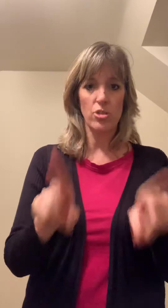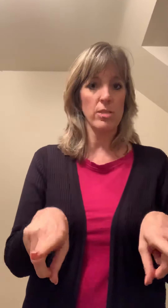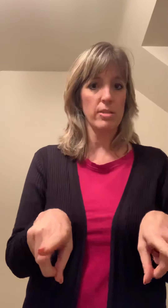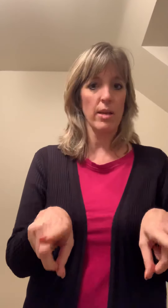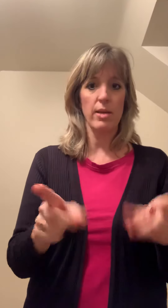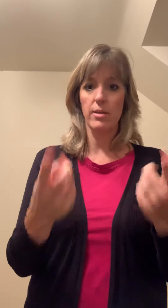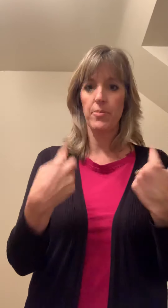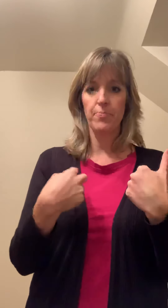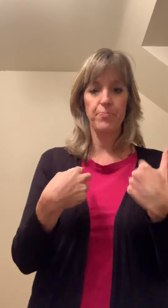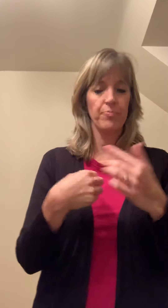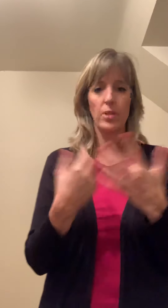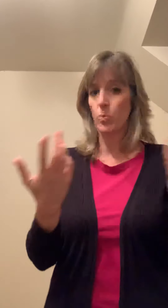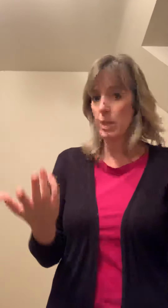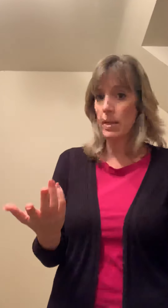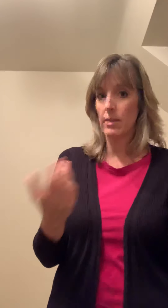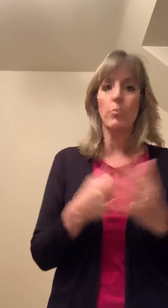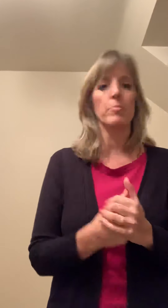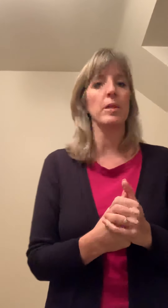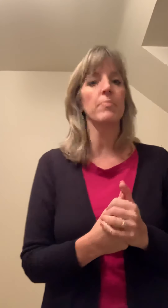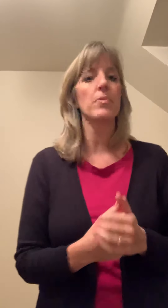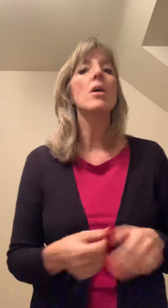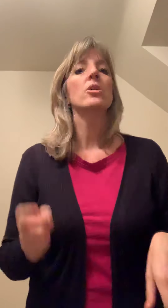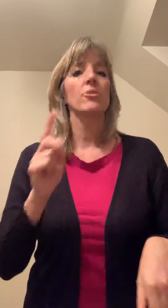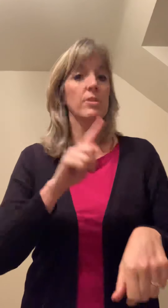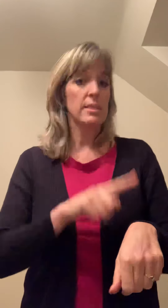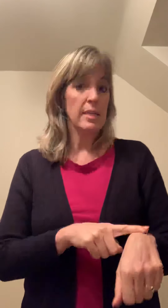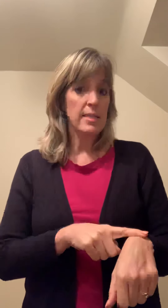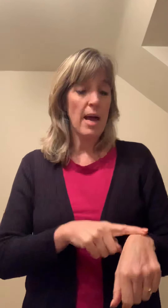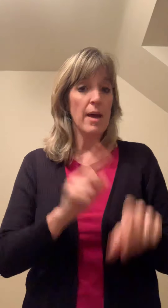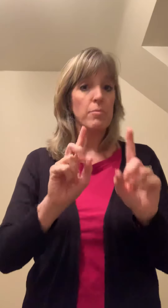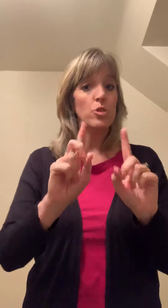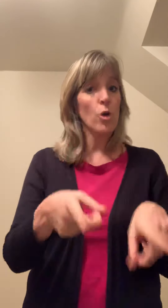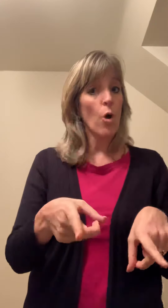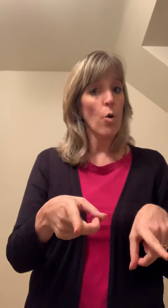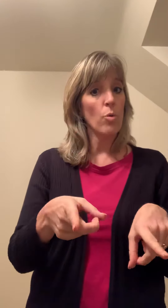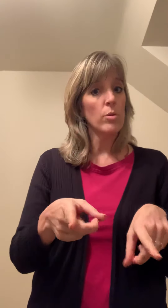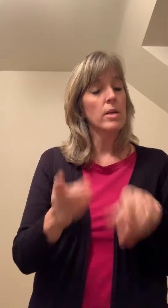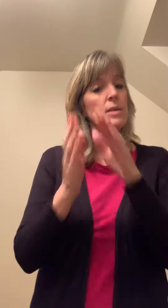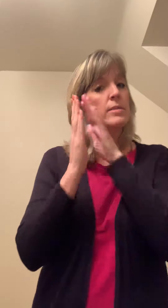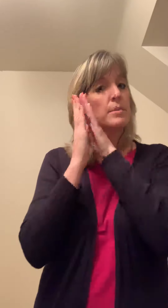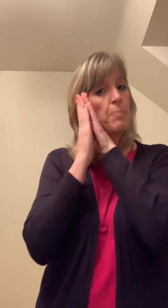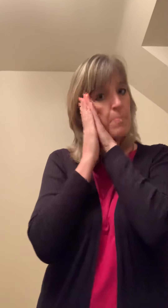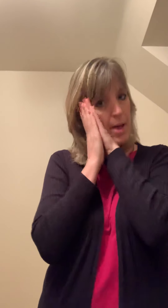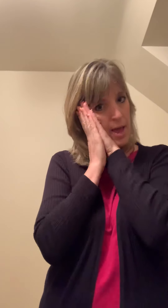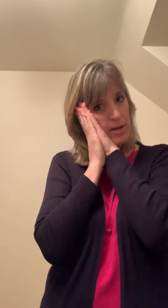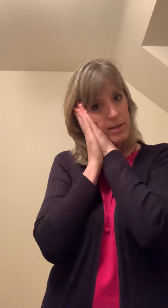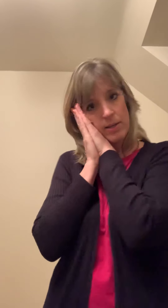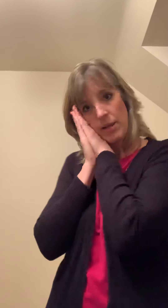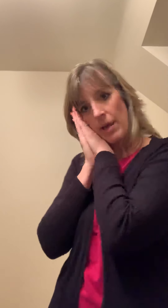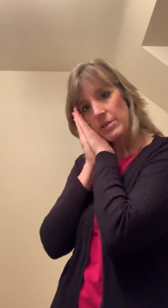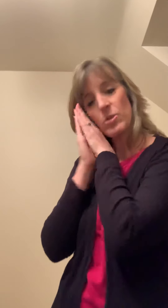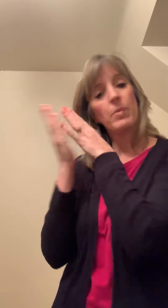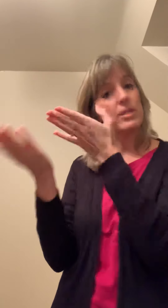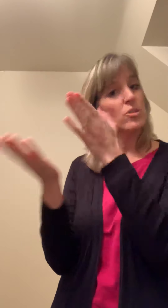just like you would think they would be. So you could say time to go to bed. Okay, so bed is just